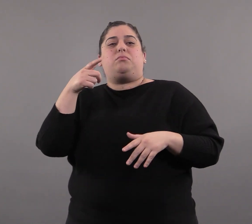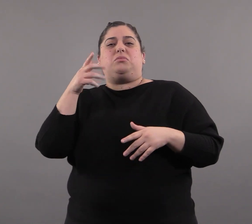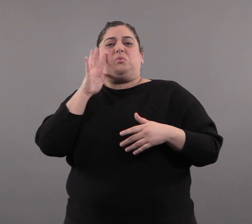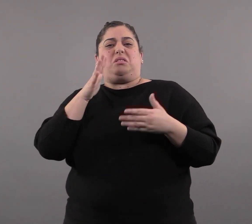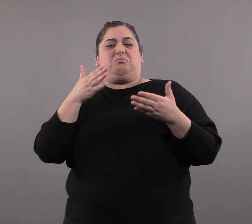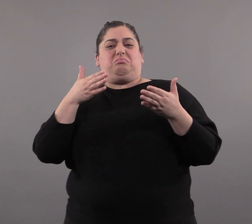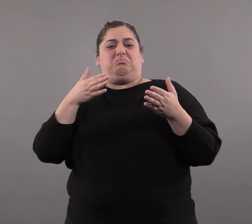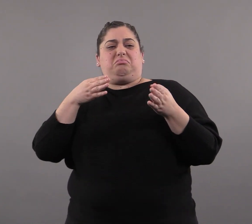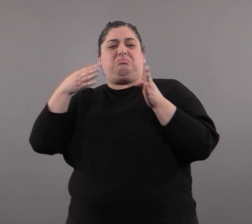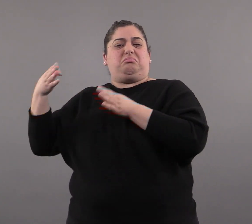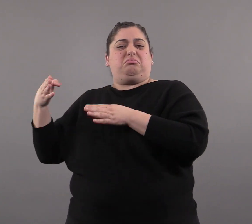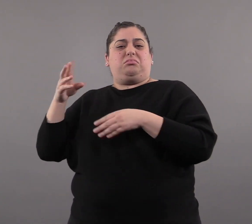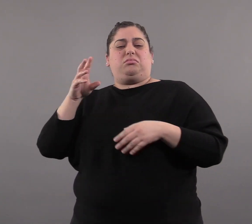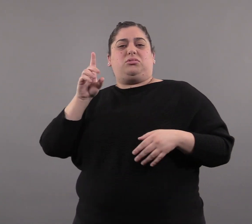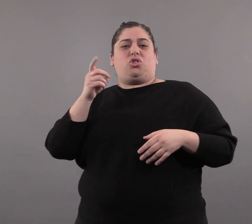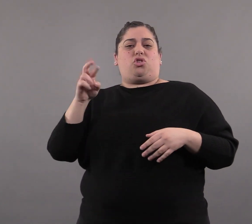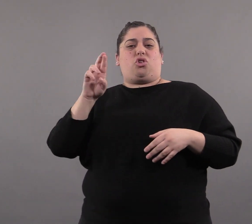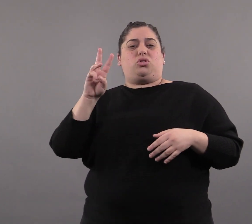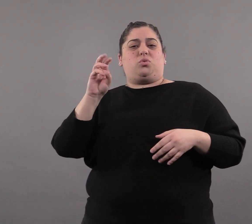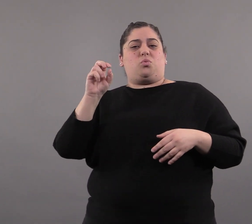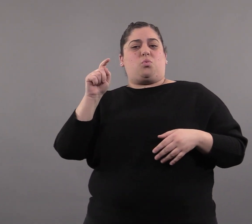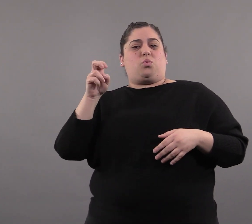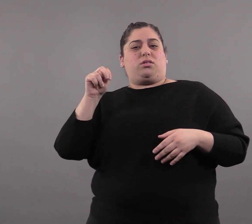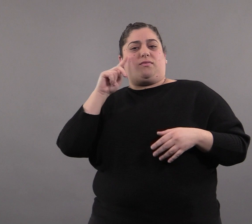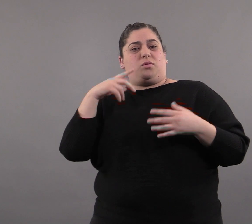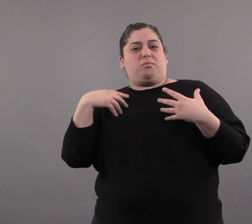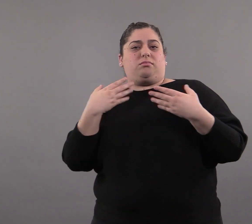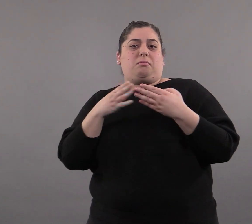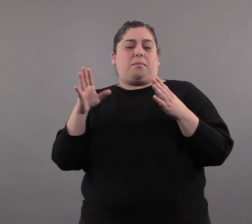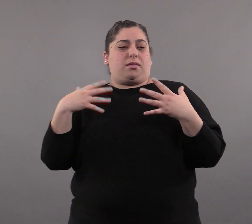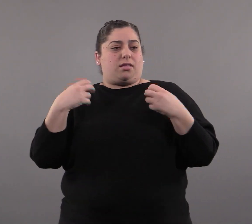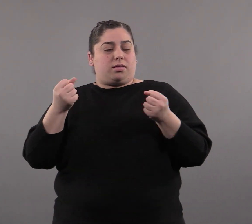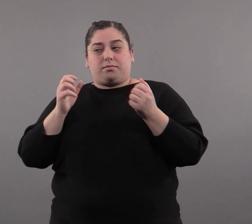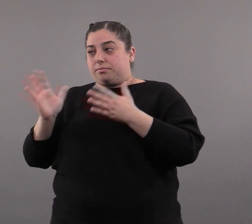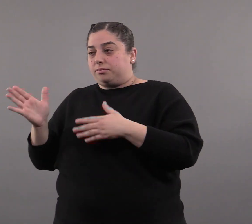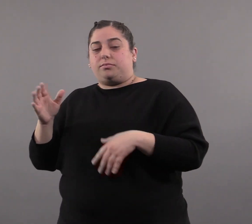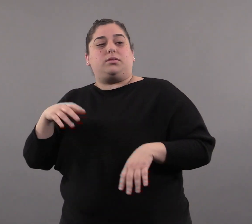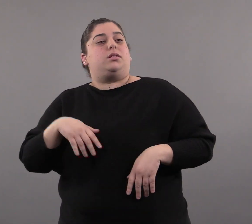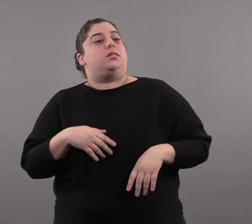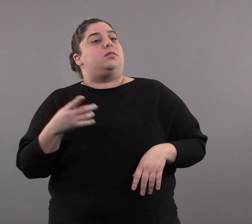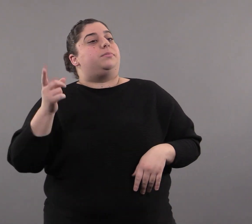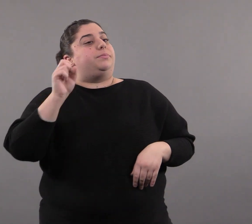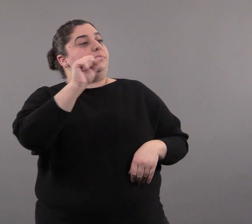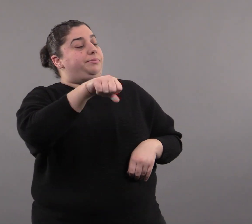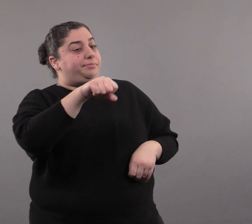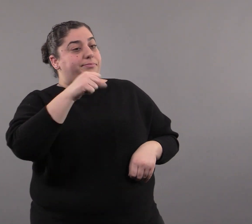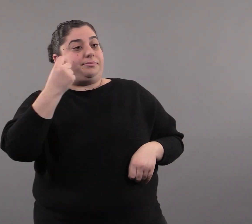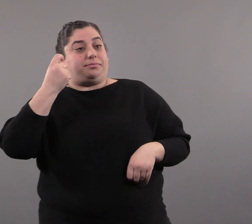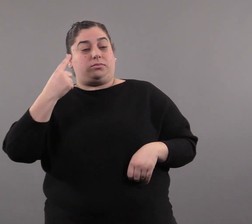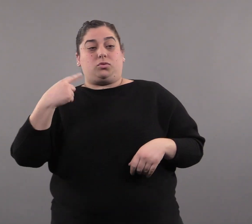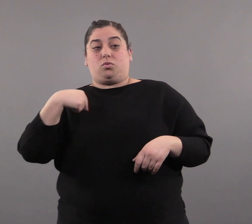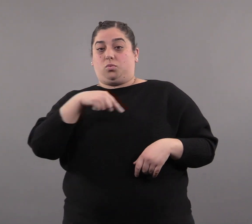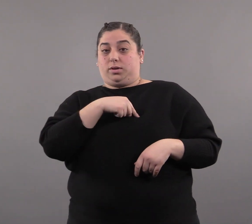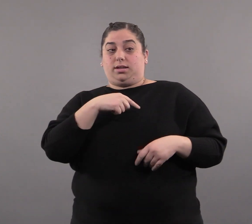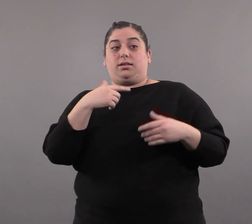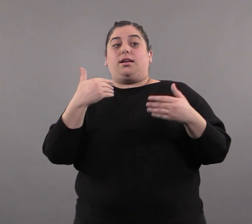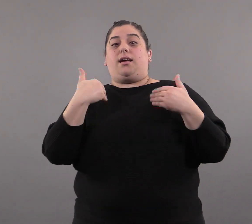Thank you for that question. In addition to travelers from China, we are now receiving names